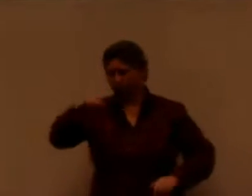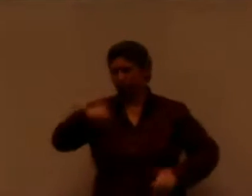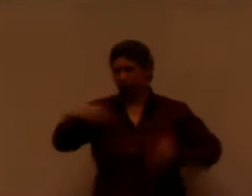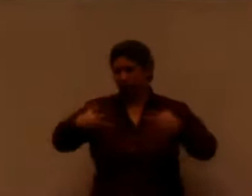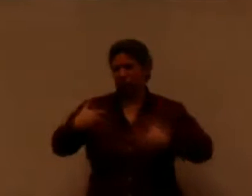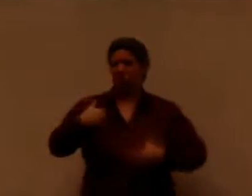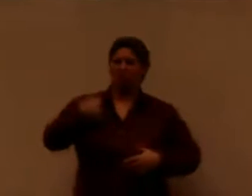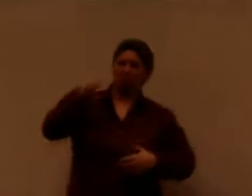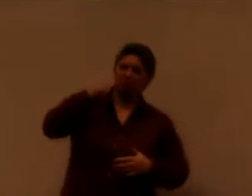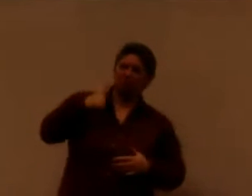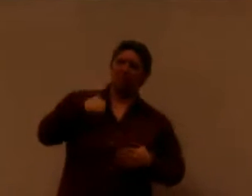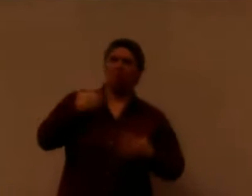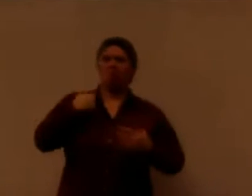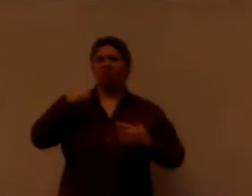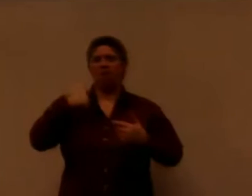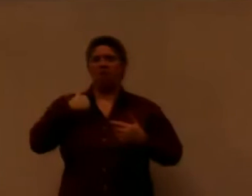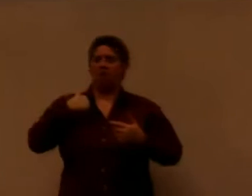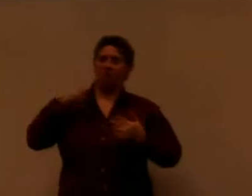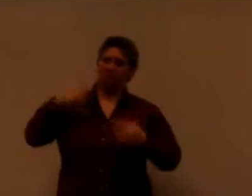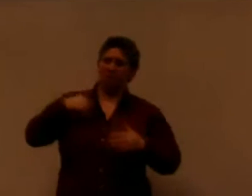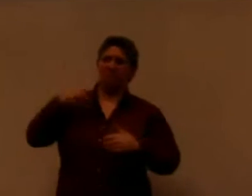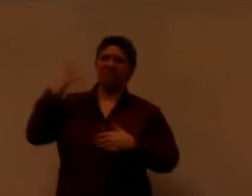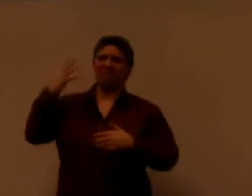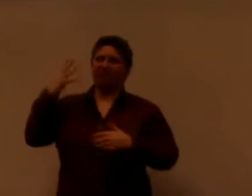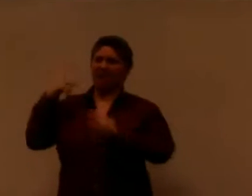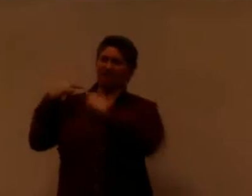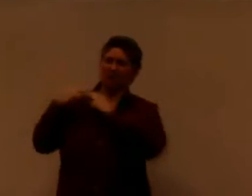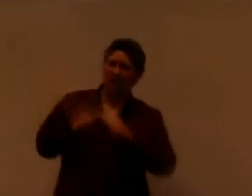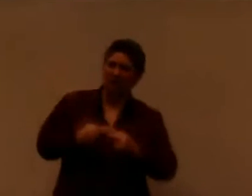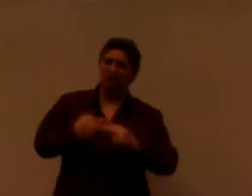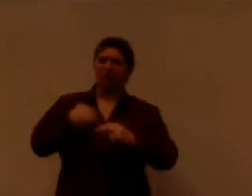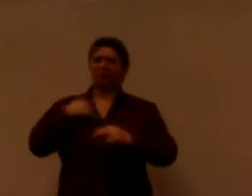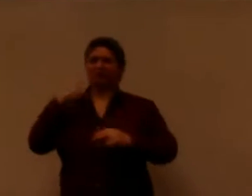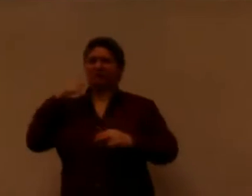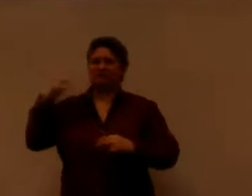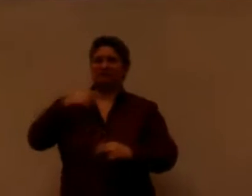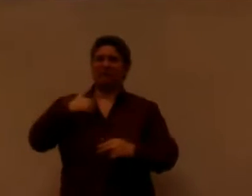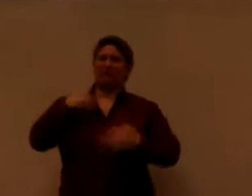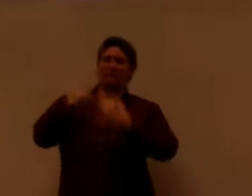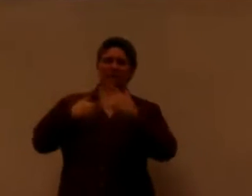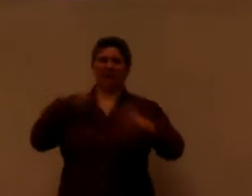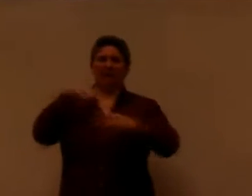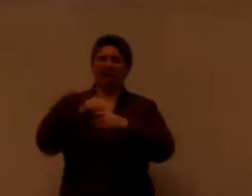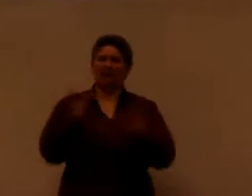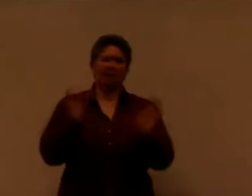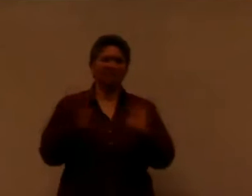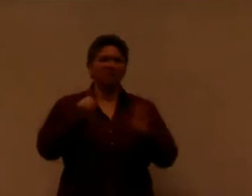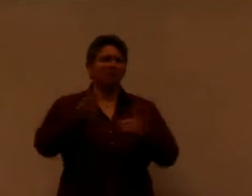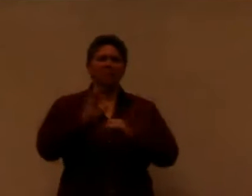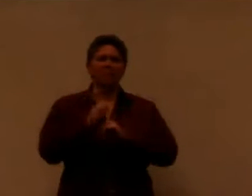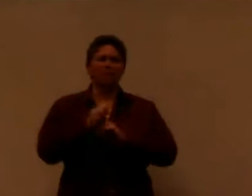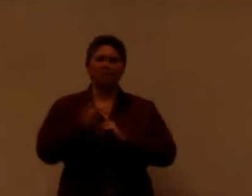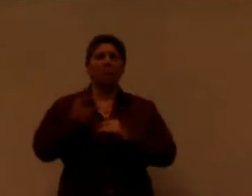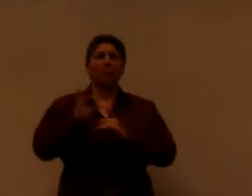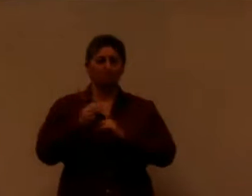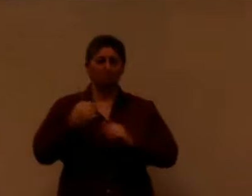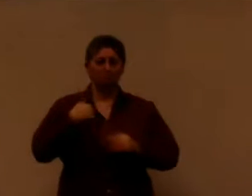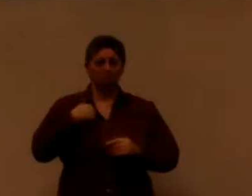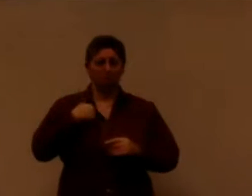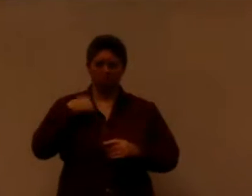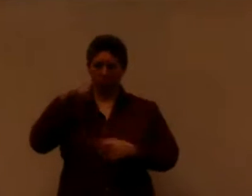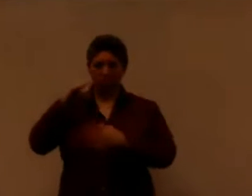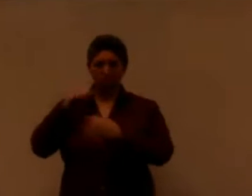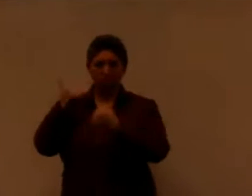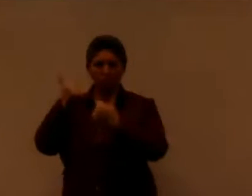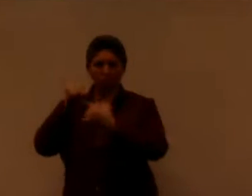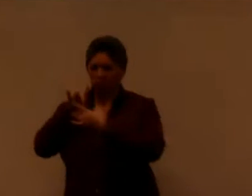said, you know, maybe someone who's grown up in the deaf community who uses BSL and they say, oh, I'm the fifth generation of deaf BSL. That's